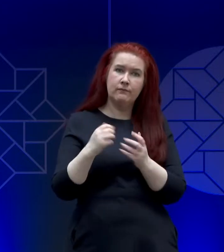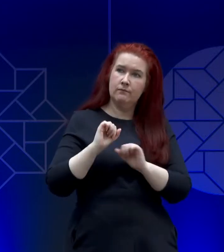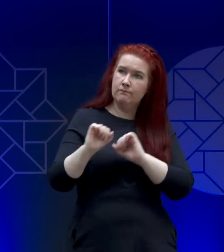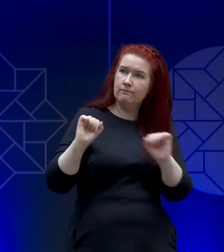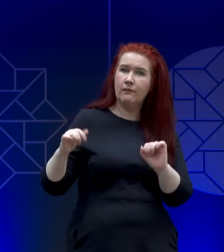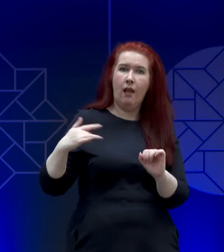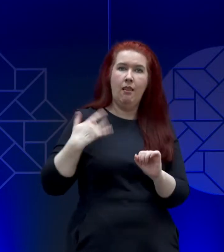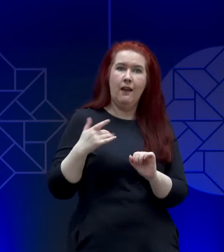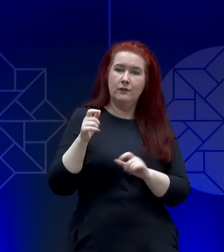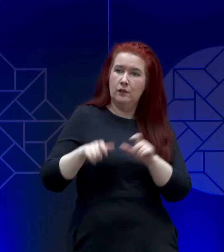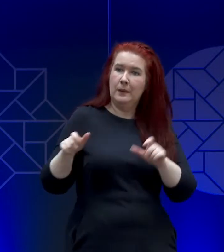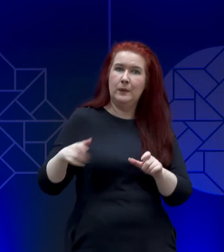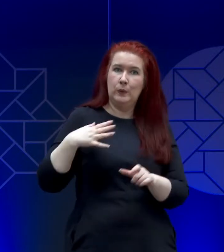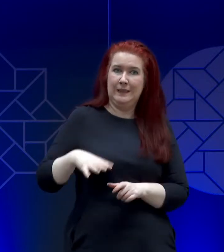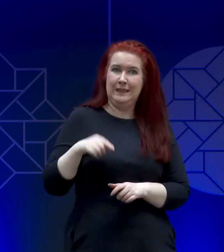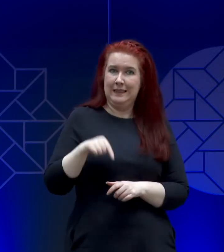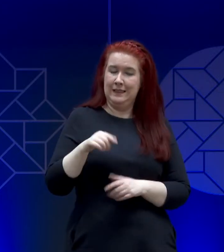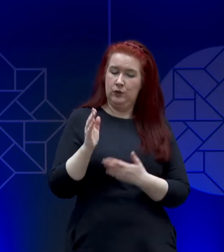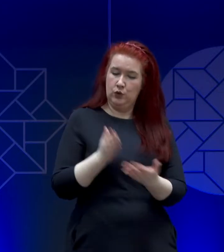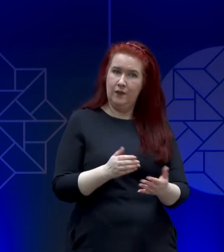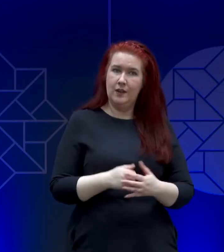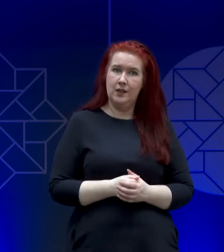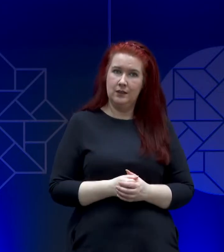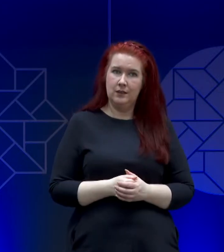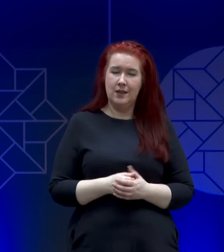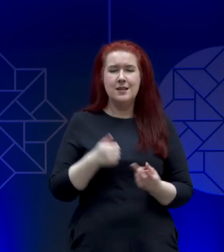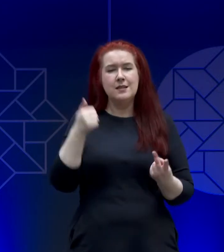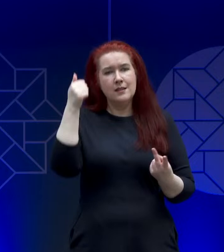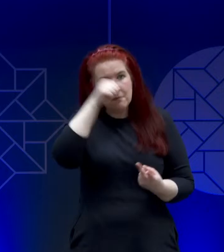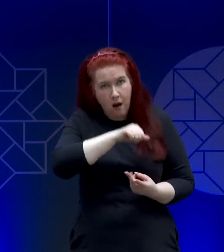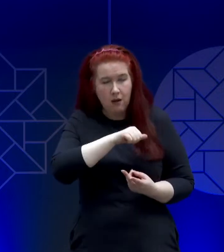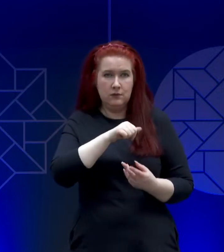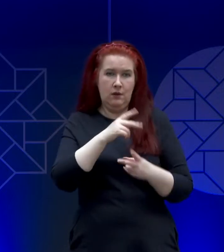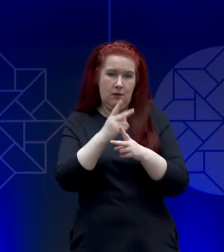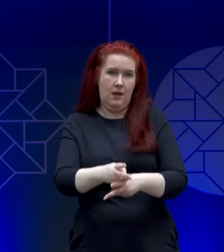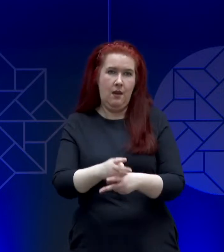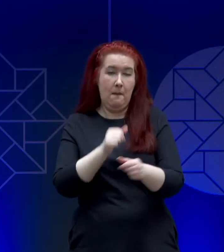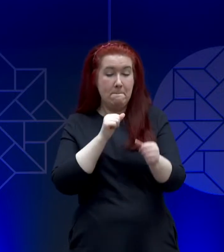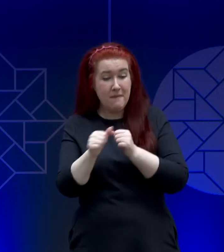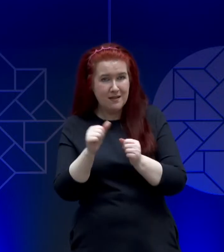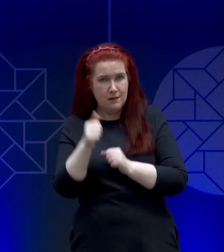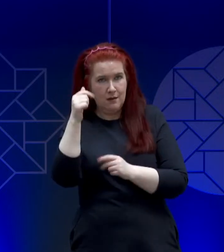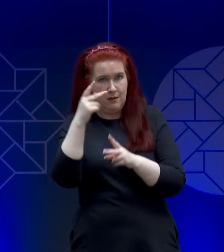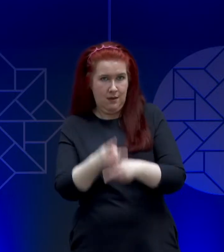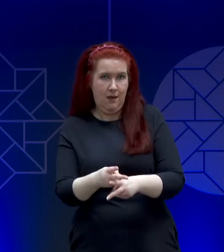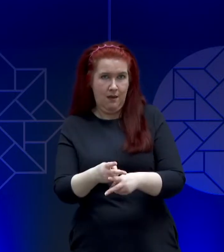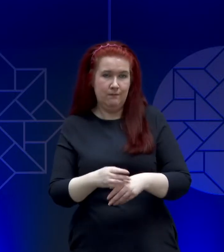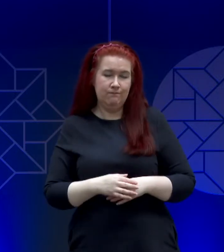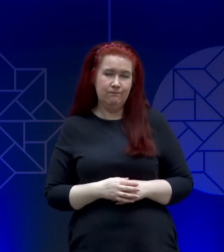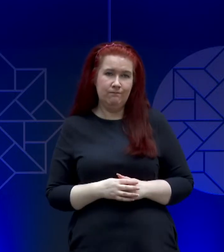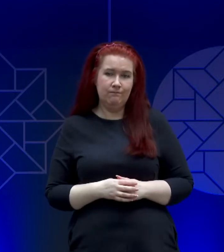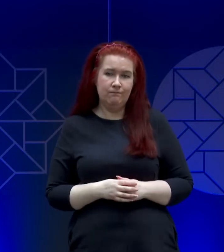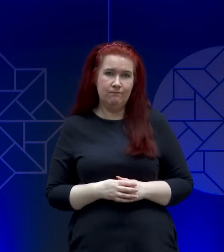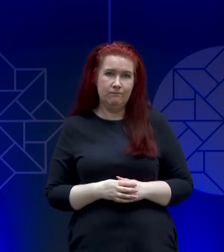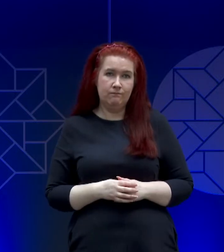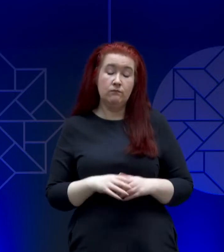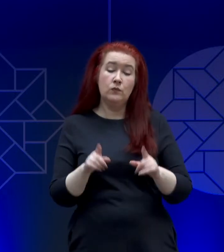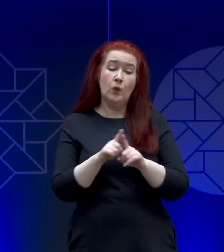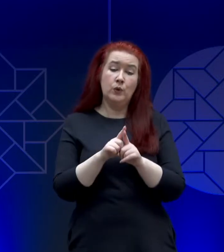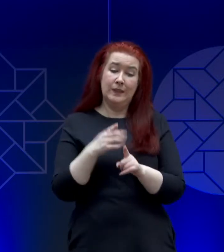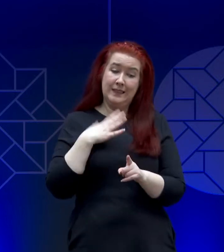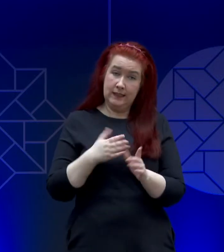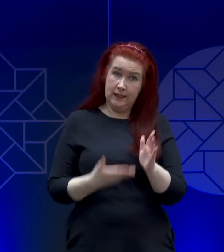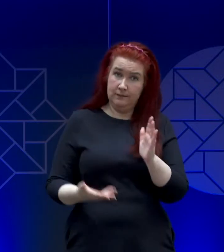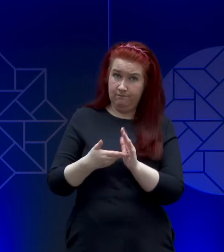those who use the services. Again, smarter care and better care. And as a much-needed addition